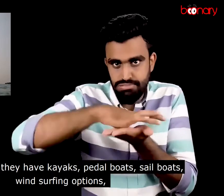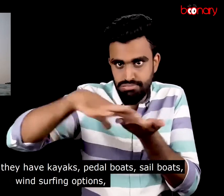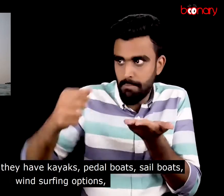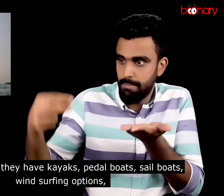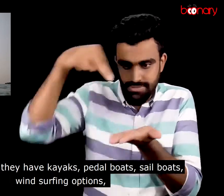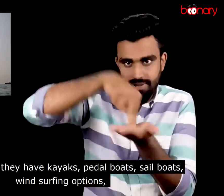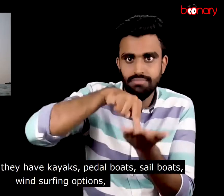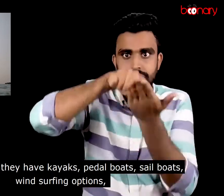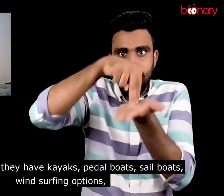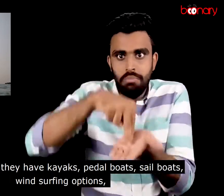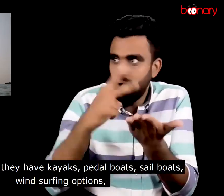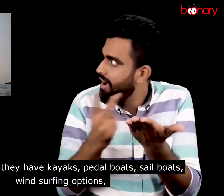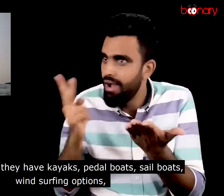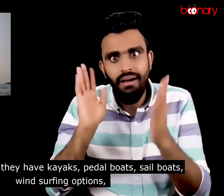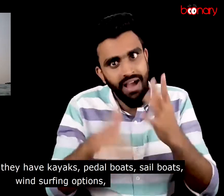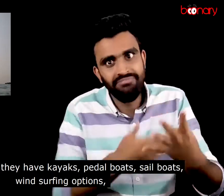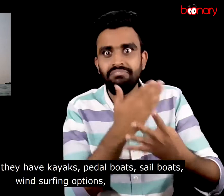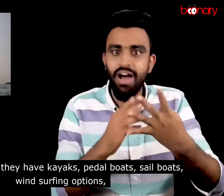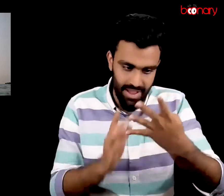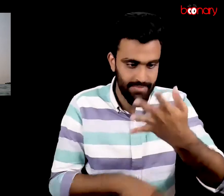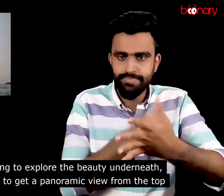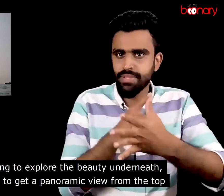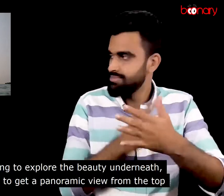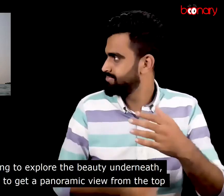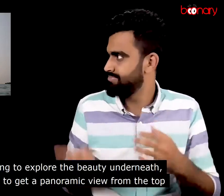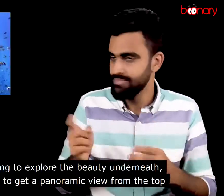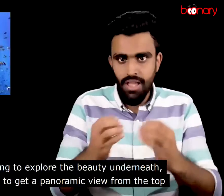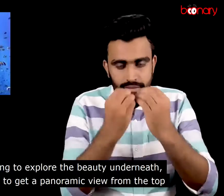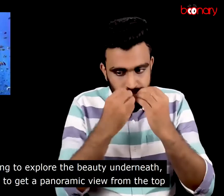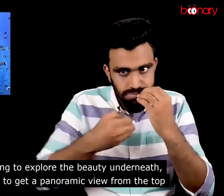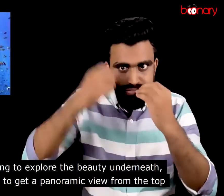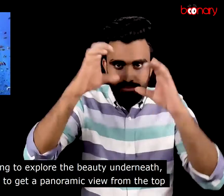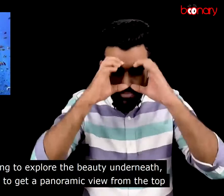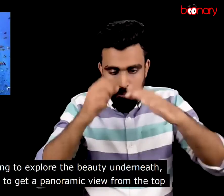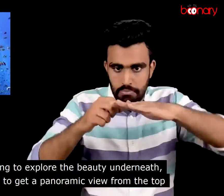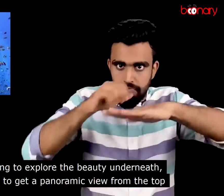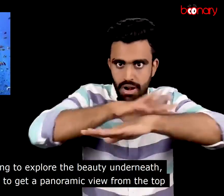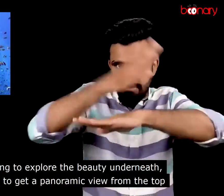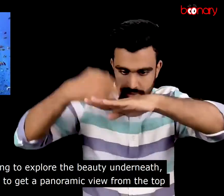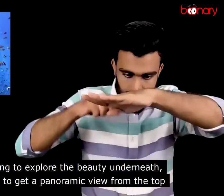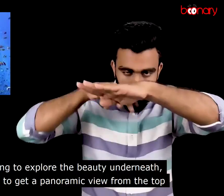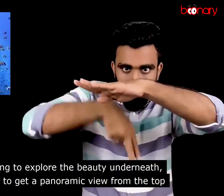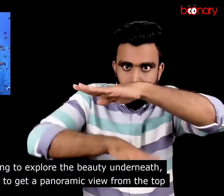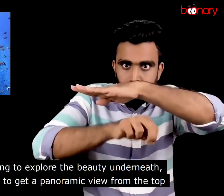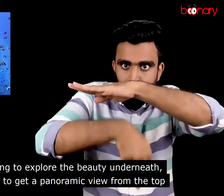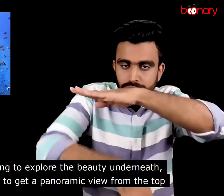scuba diving to explore the beauty underneath,